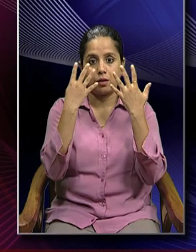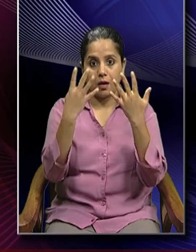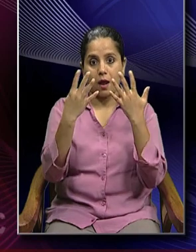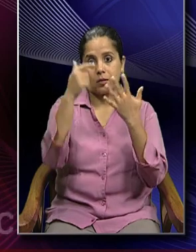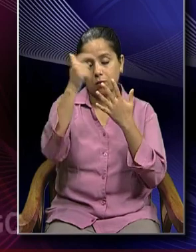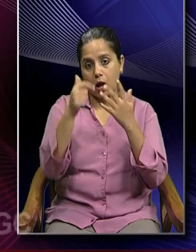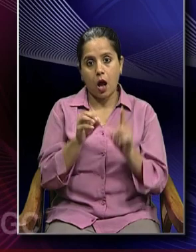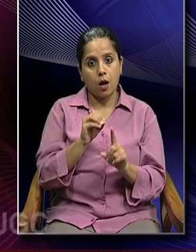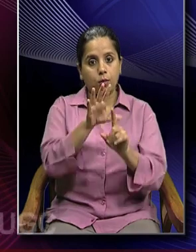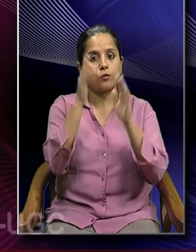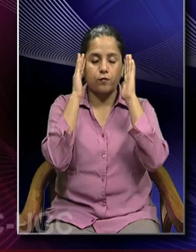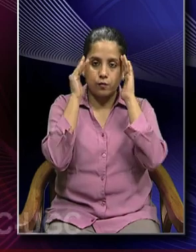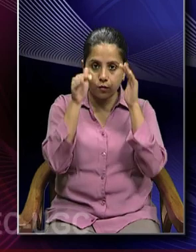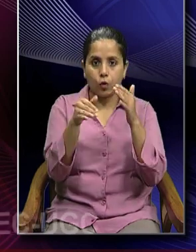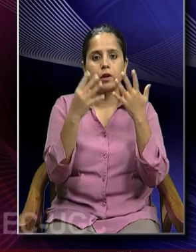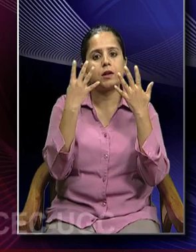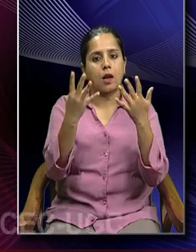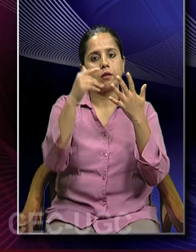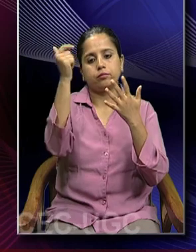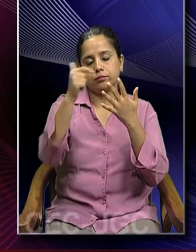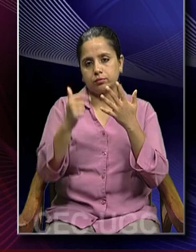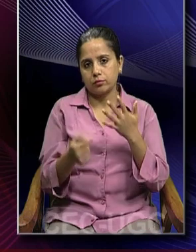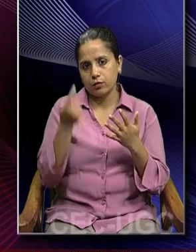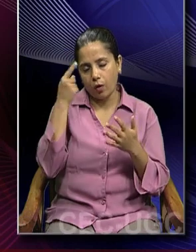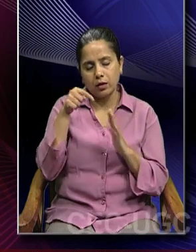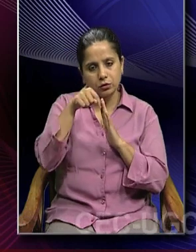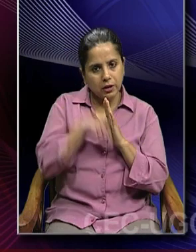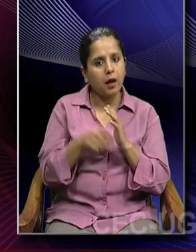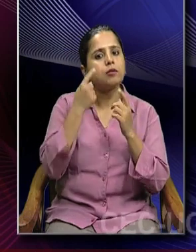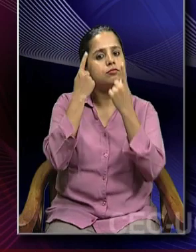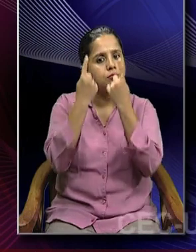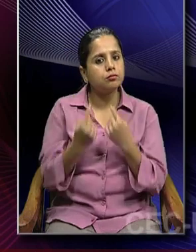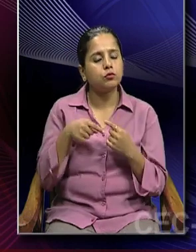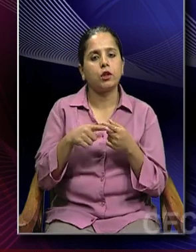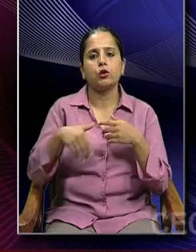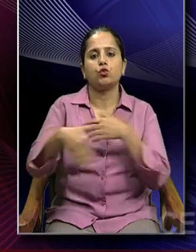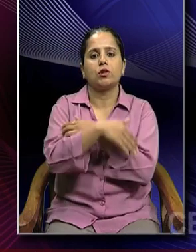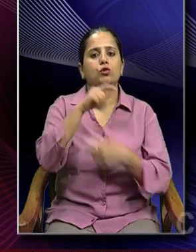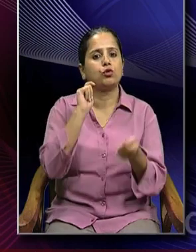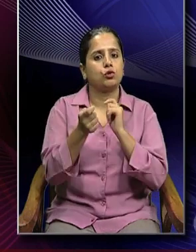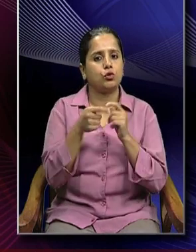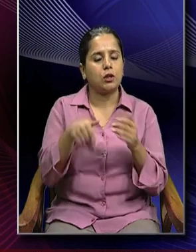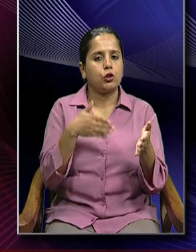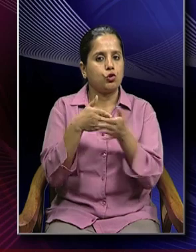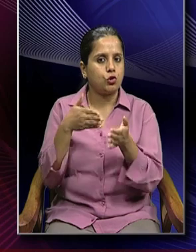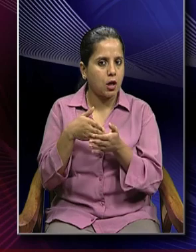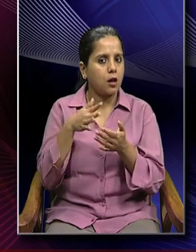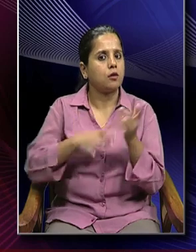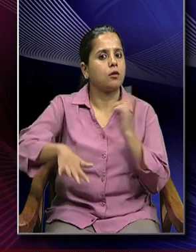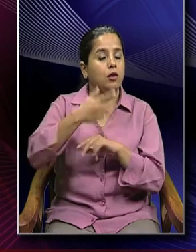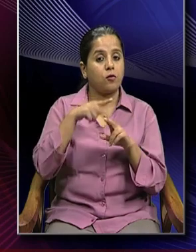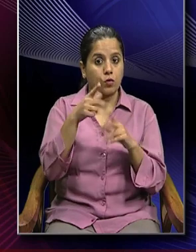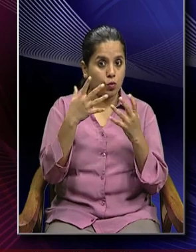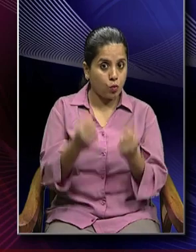approach, the focus is on these 9 points for an in-depth analysis of managerial changes and challenges in a sector if you wish